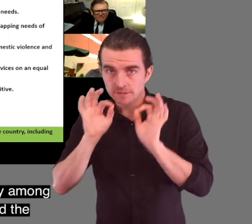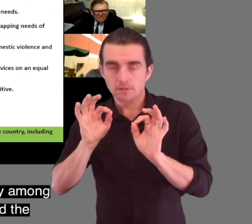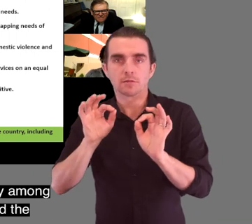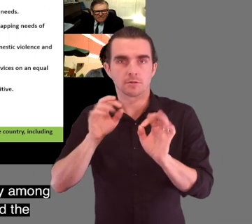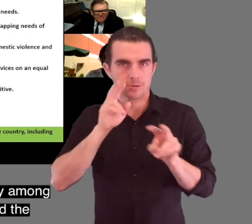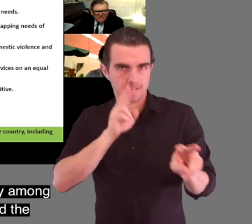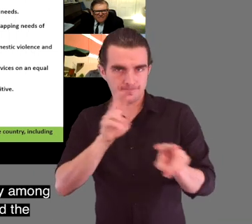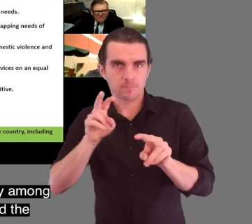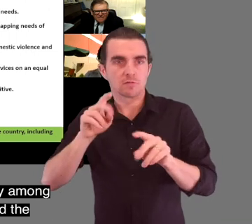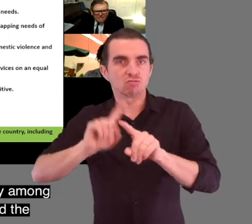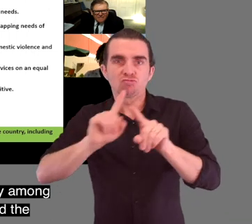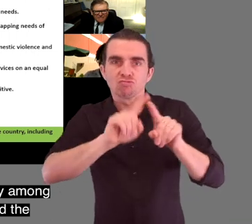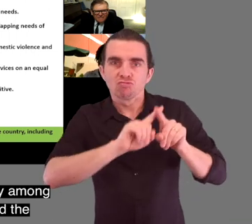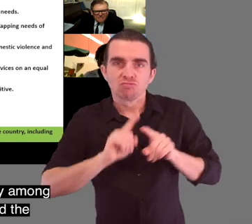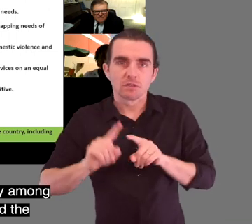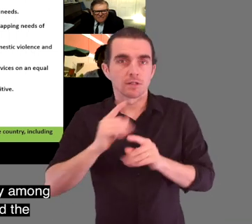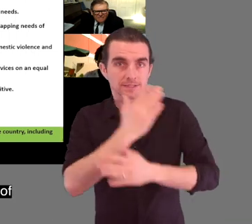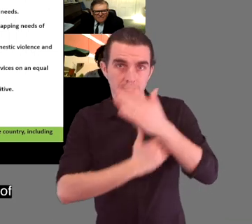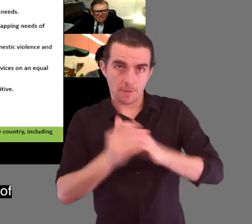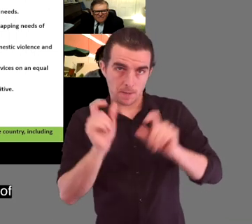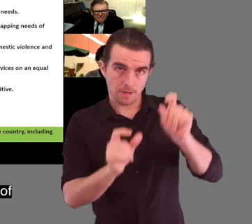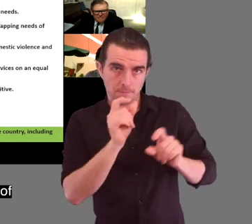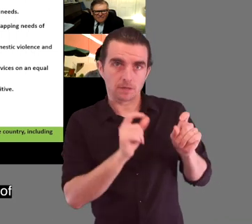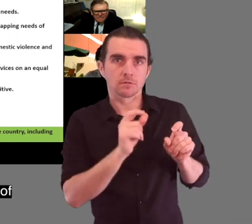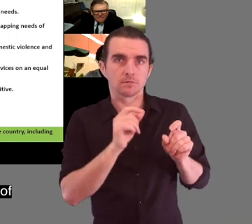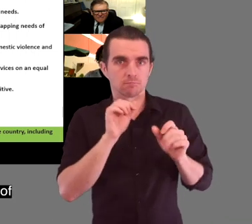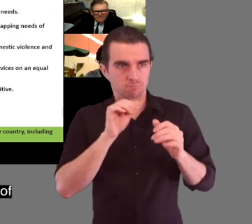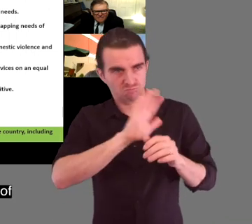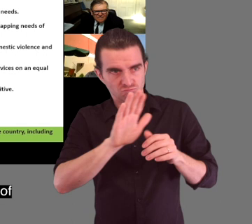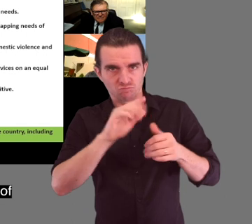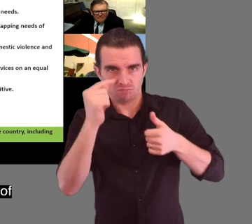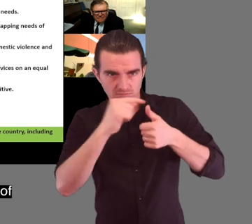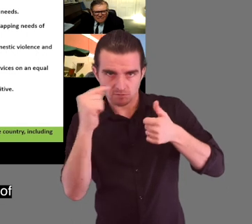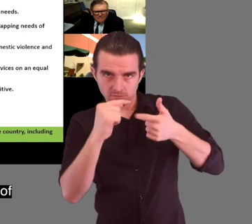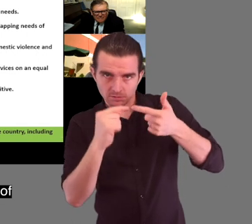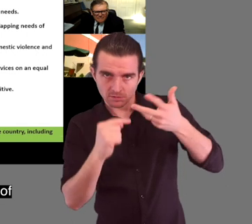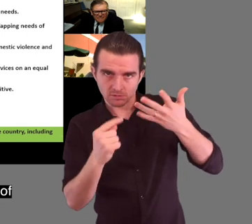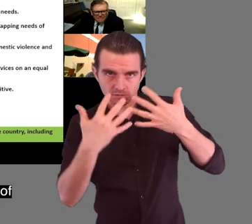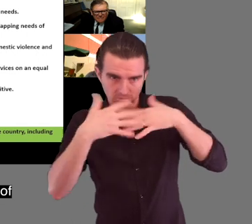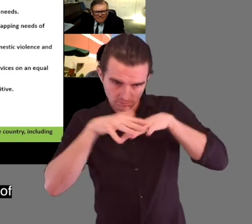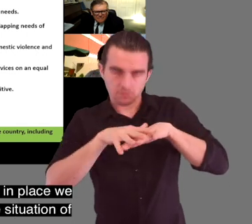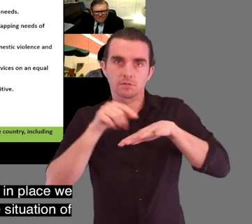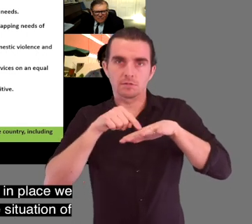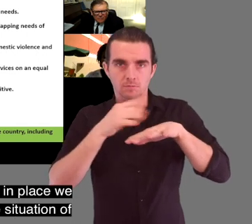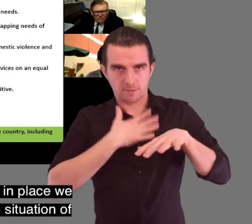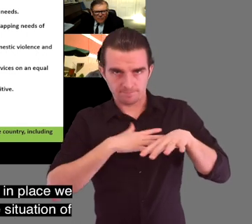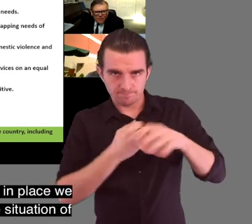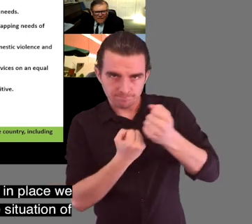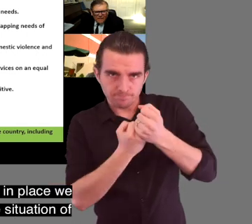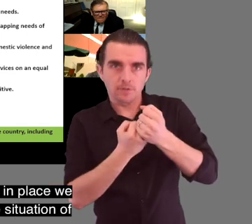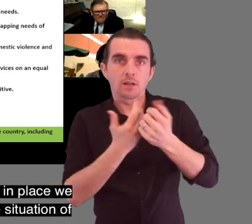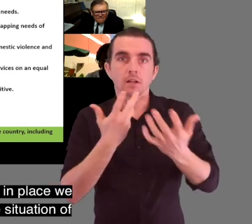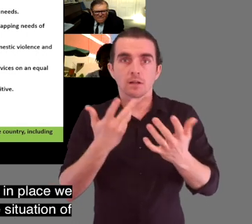recognize diversity among disabled people and the intersectionality of these rights. Then